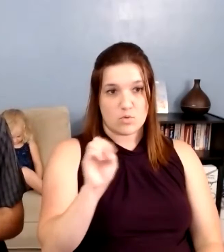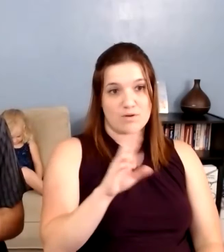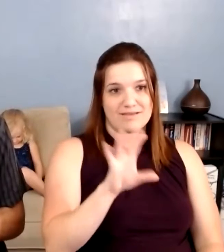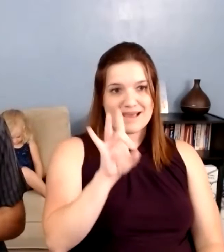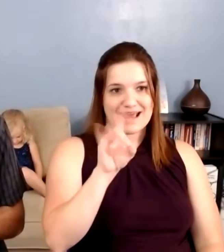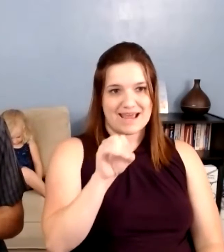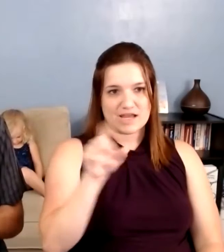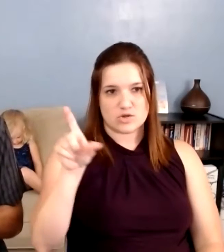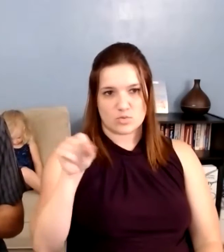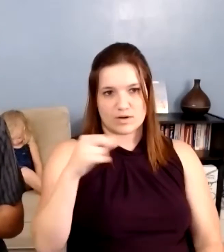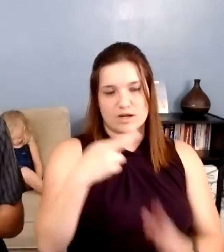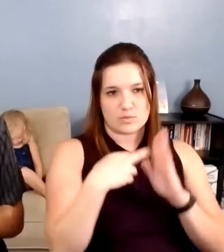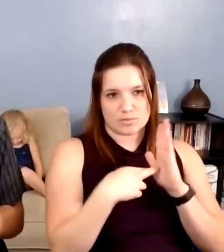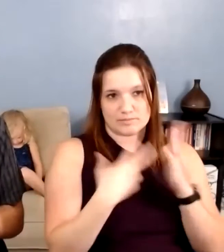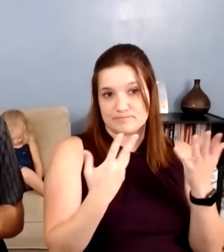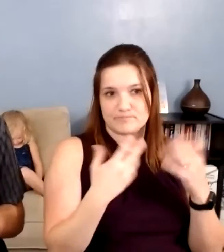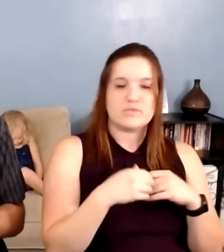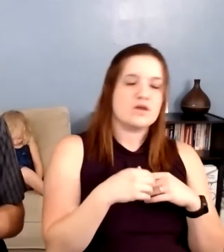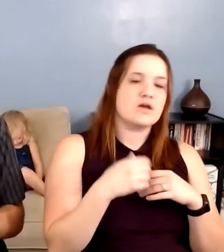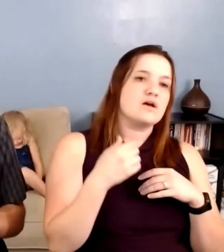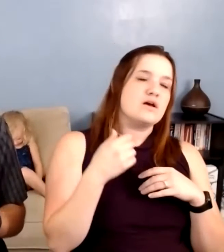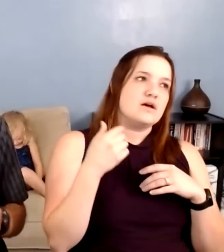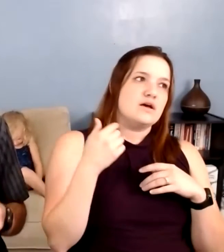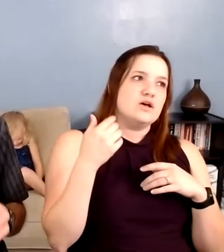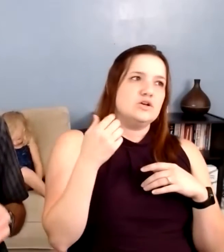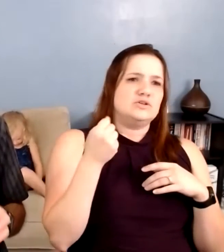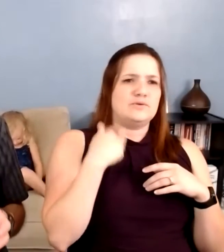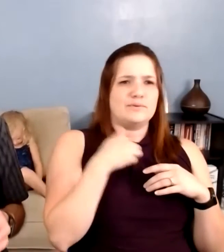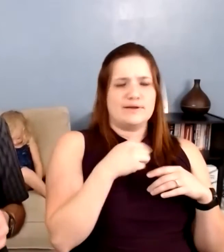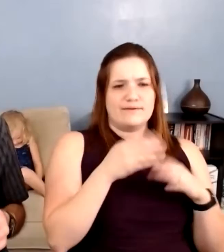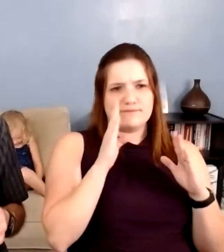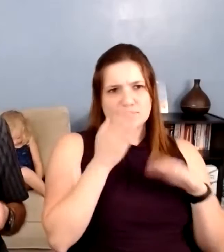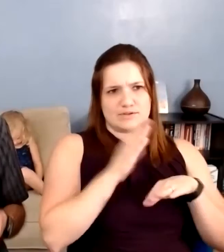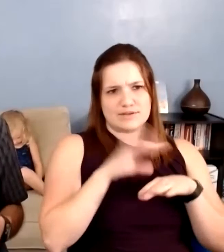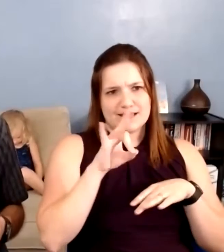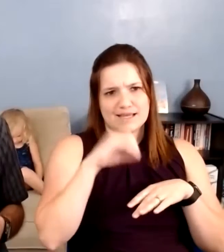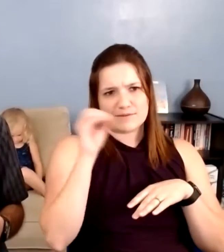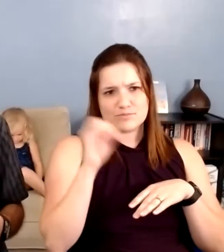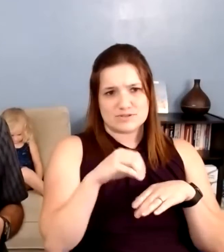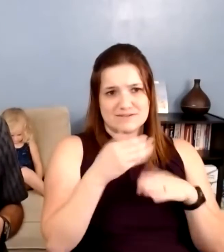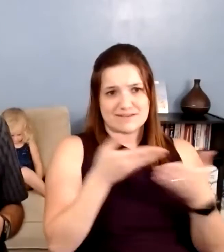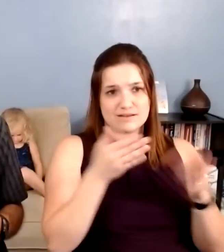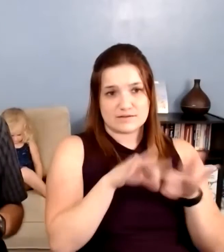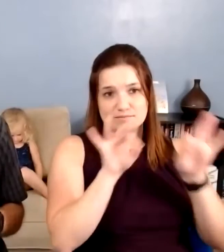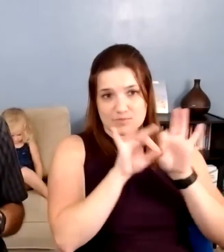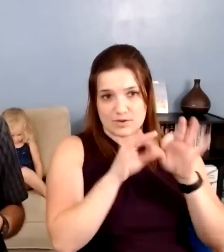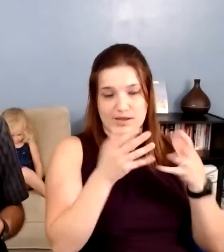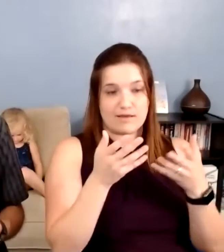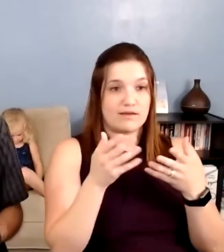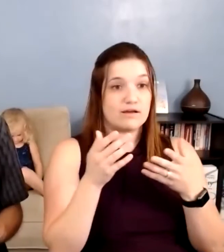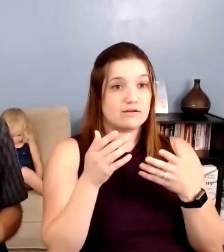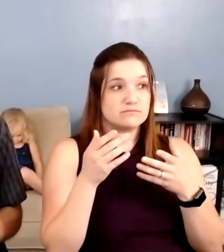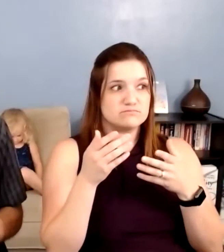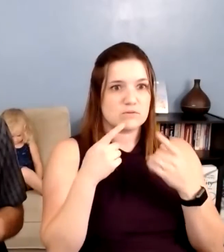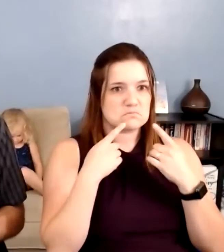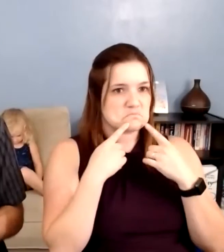80-20 rule. Basically, we can get focus on the 80% of stuff that matters, and that can get you most